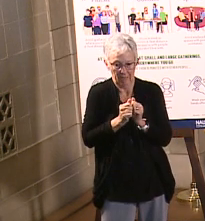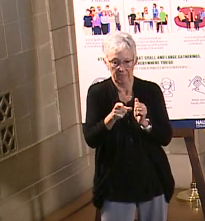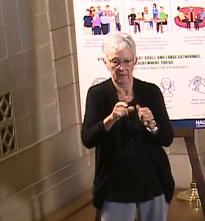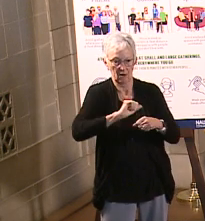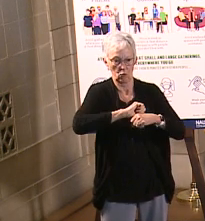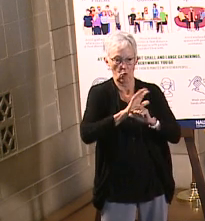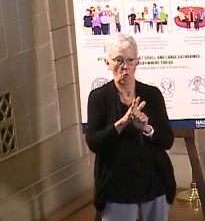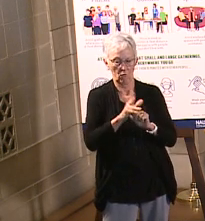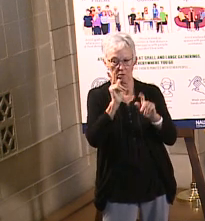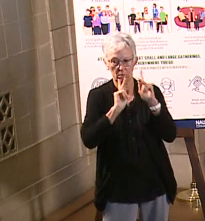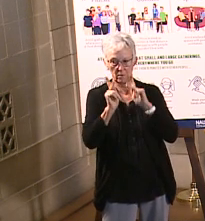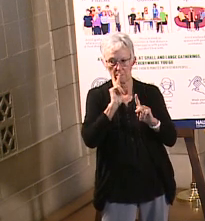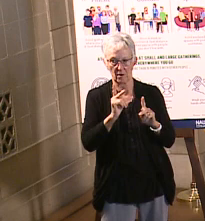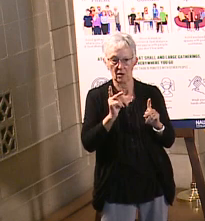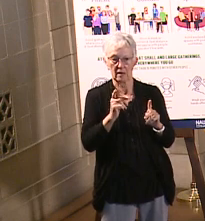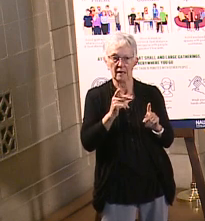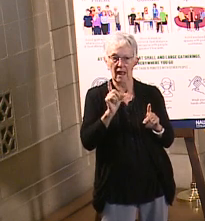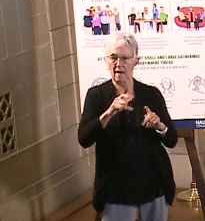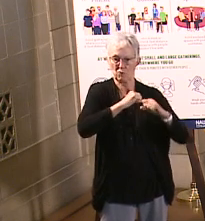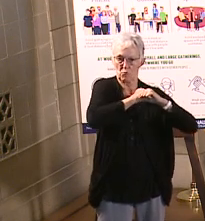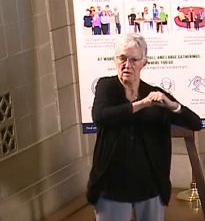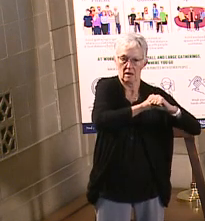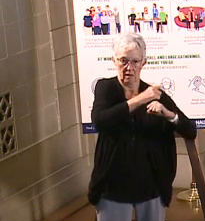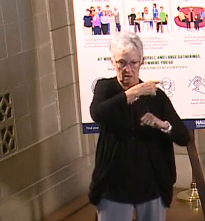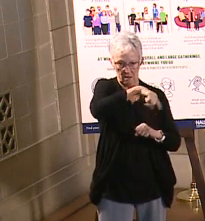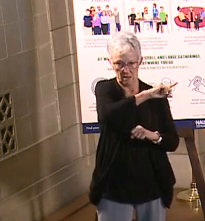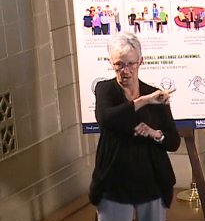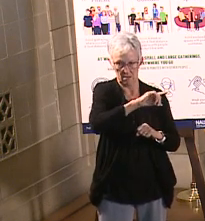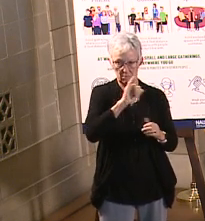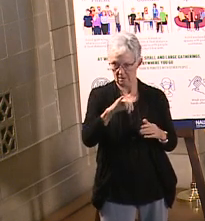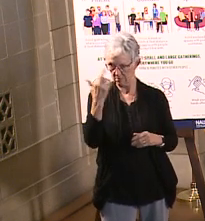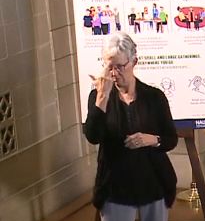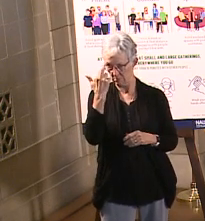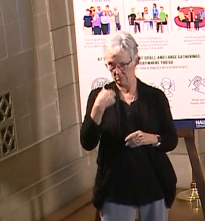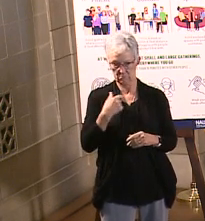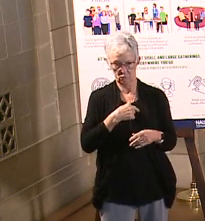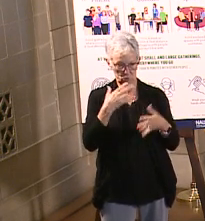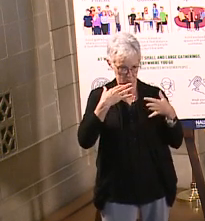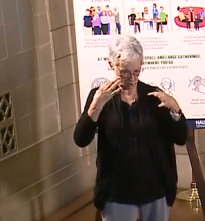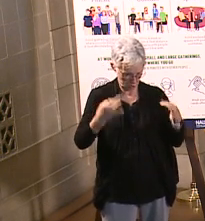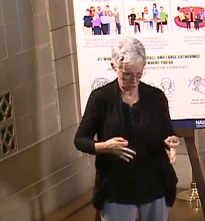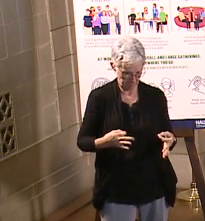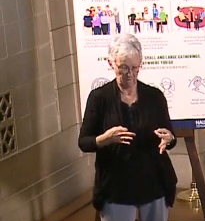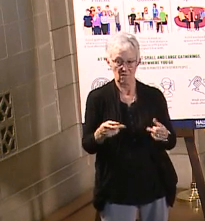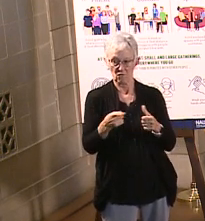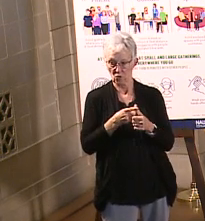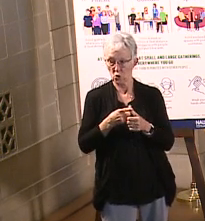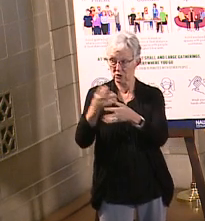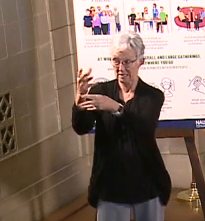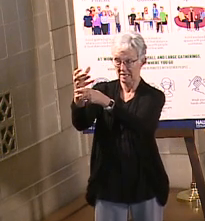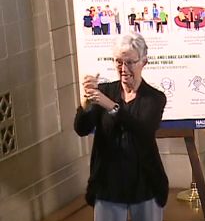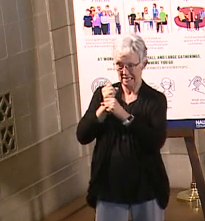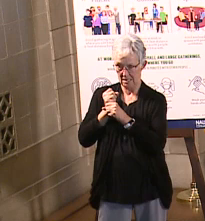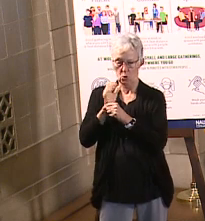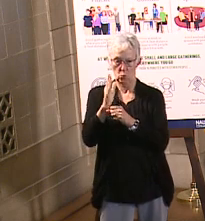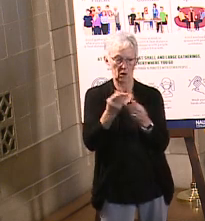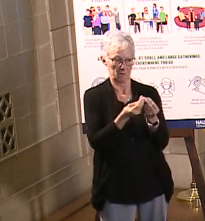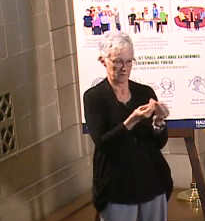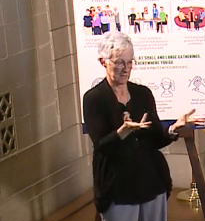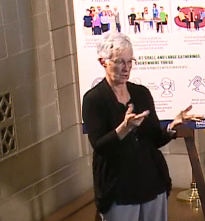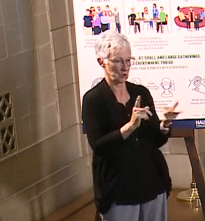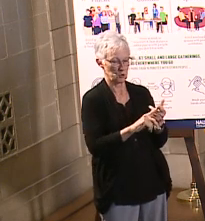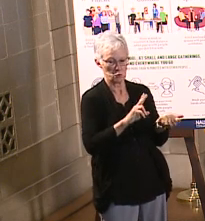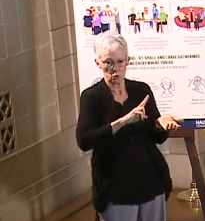spreading the virus. This is why the first allocations will focus on healthcare personnel, such as providers, nurses,